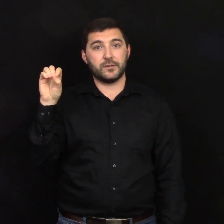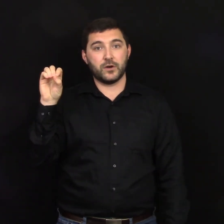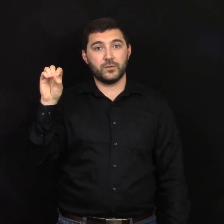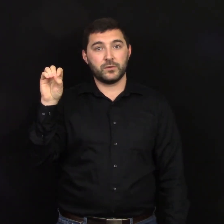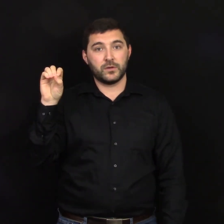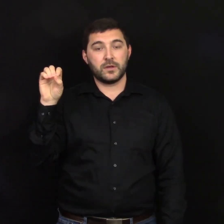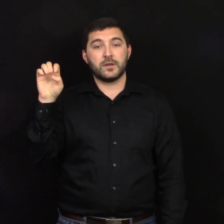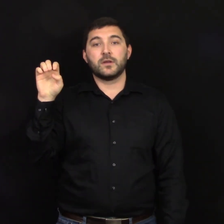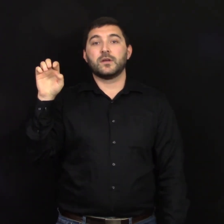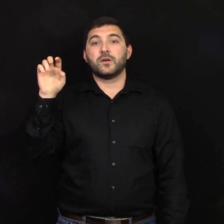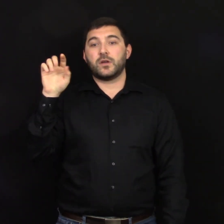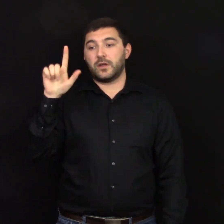O.